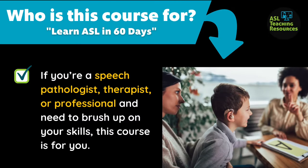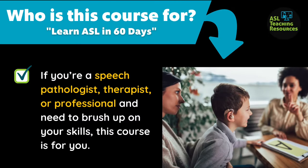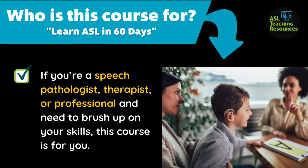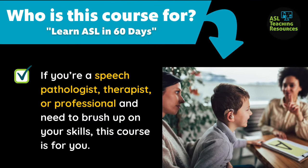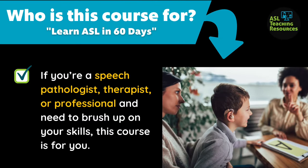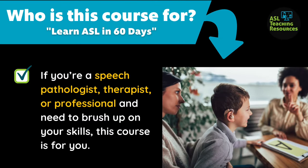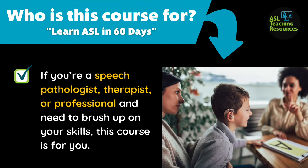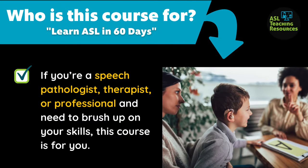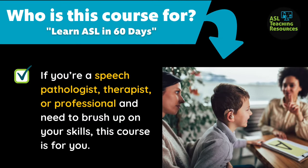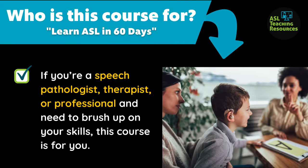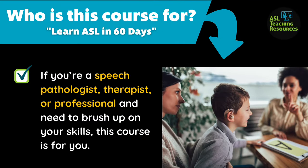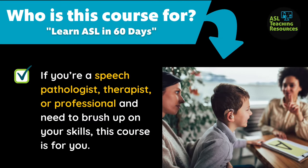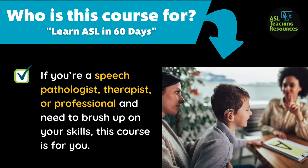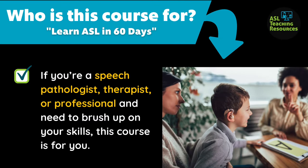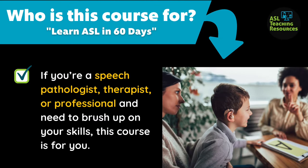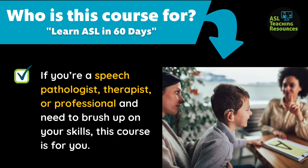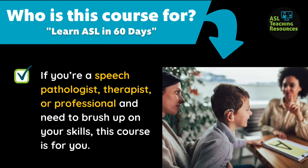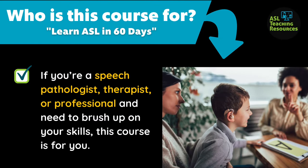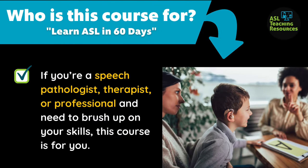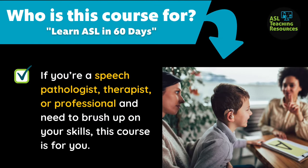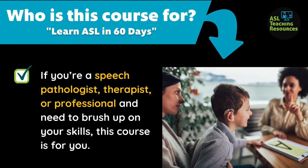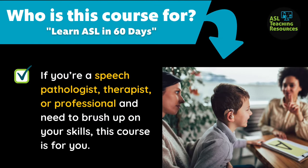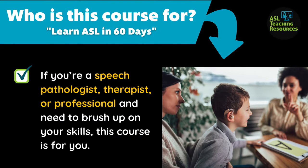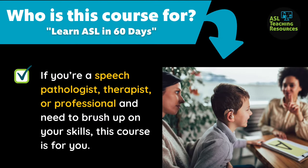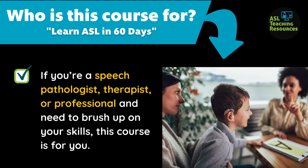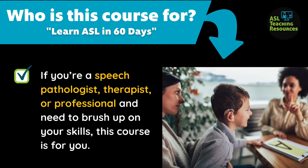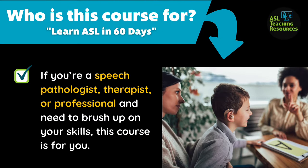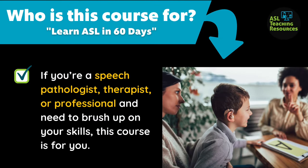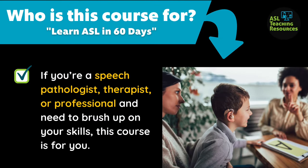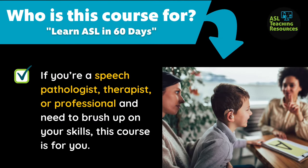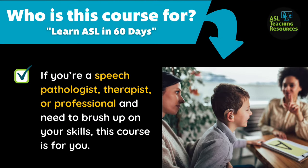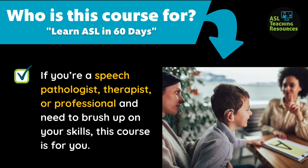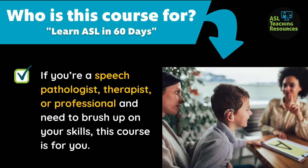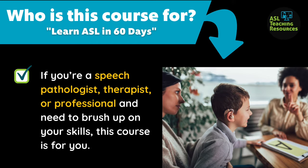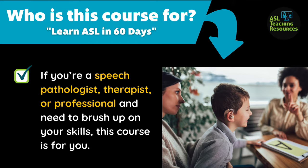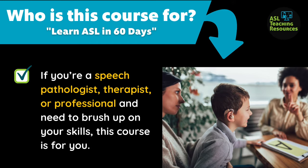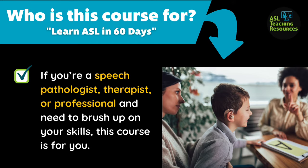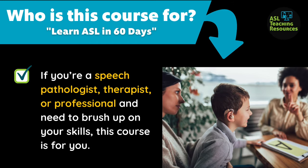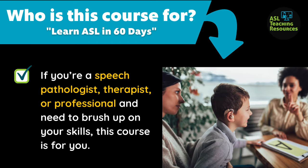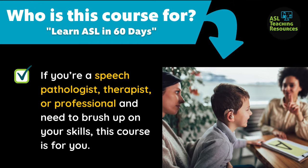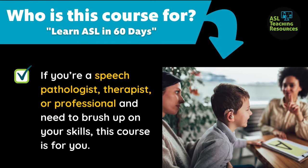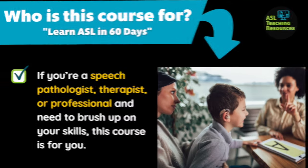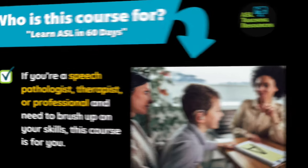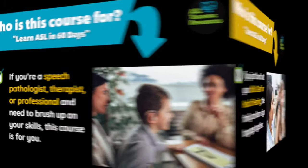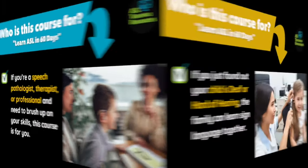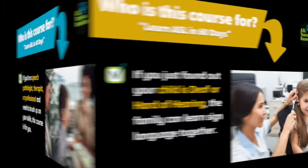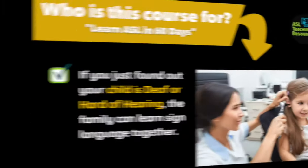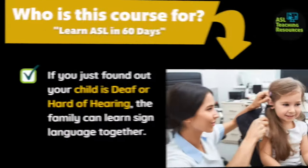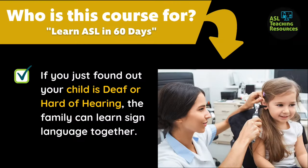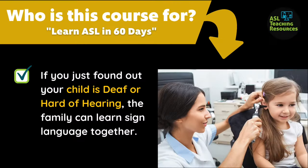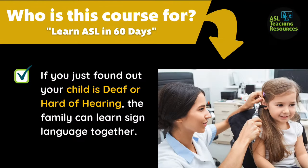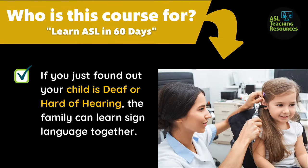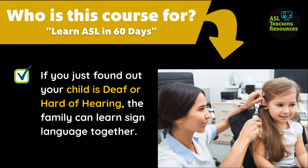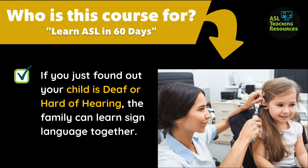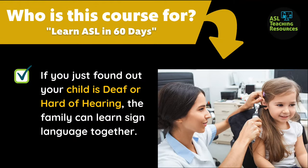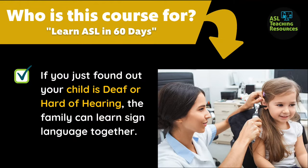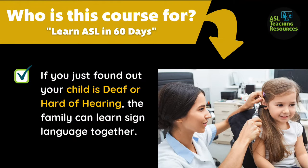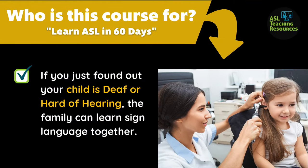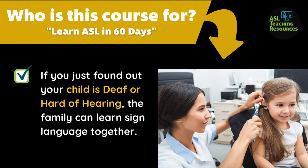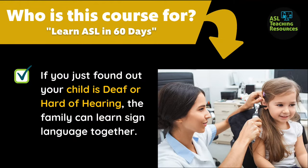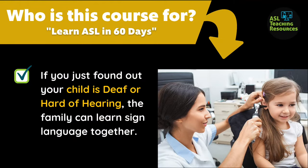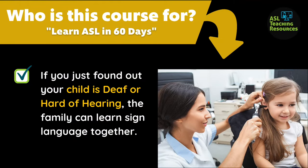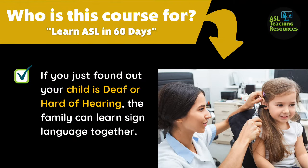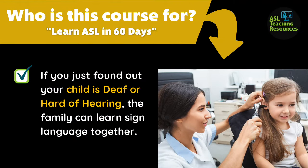you're a speech pathologist, therapist, or professional and need to brush up on your skills, this course is for you. If you have found out